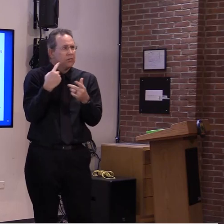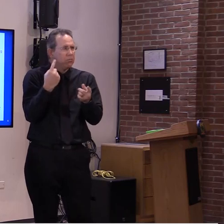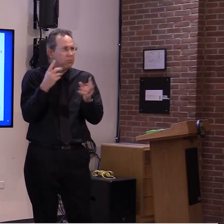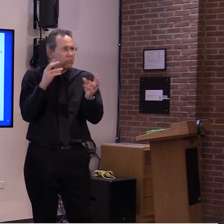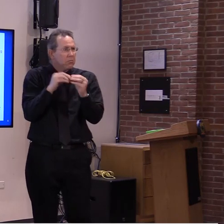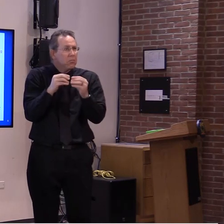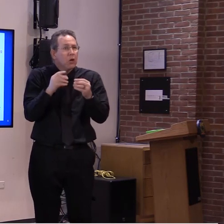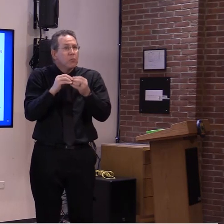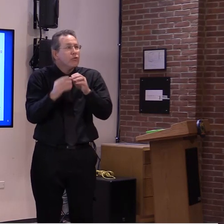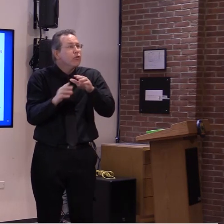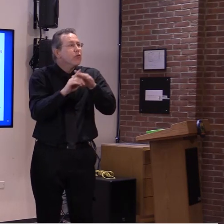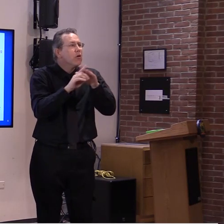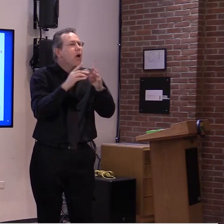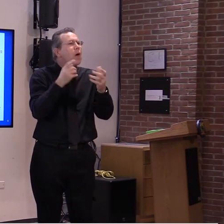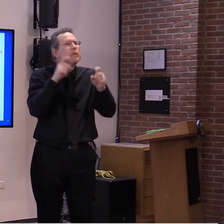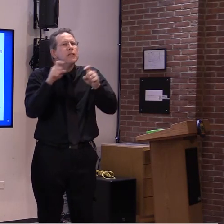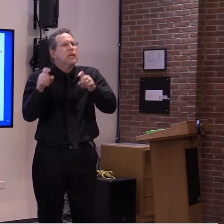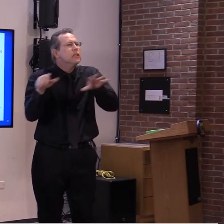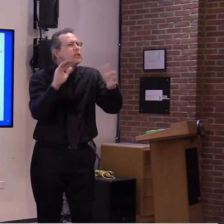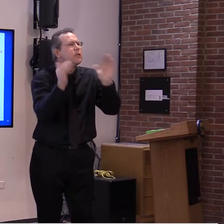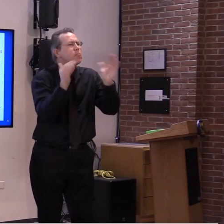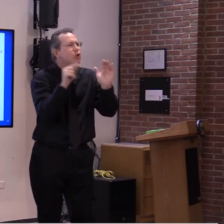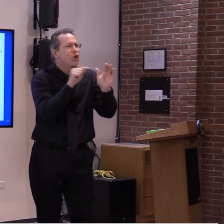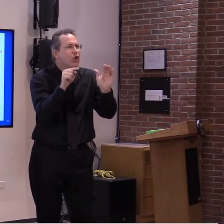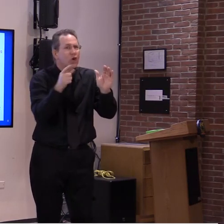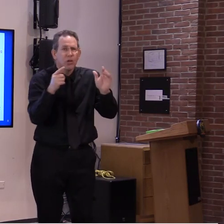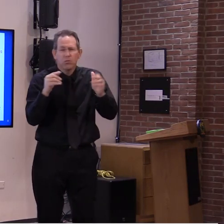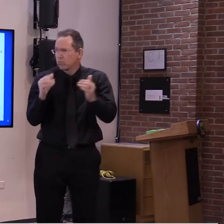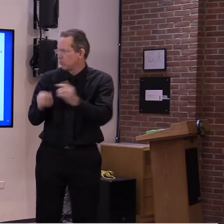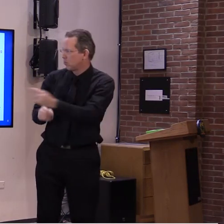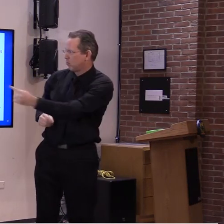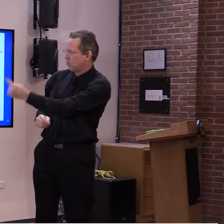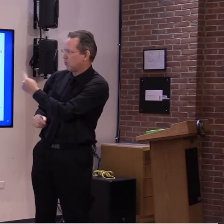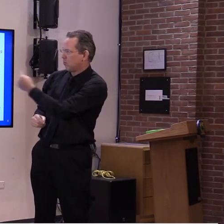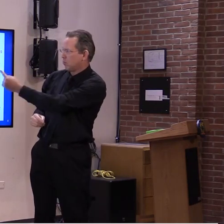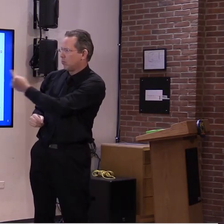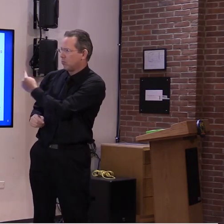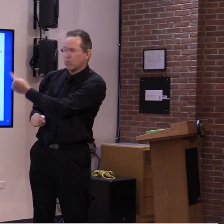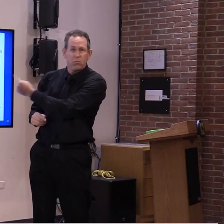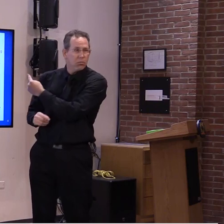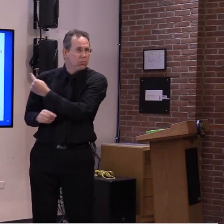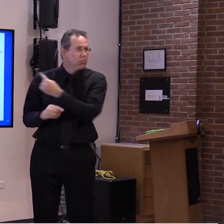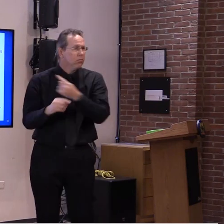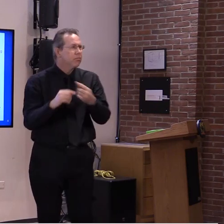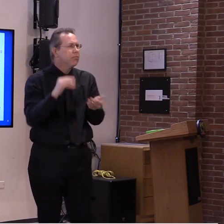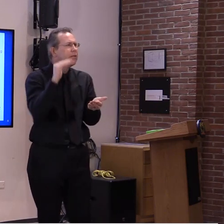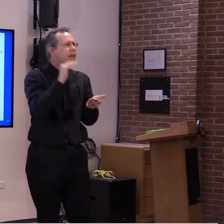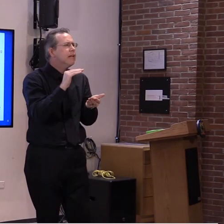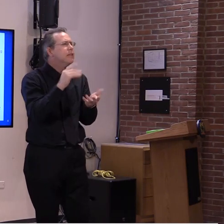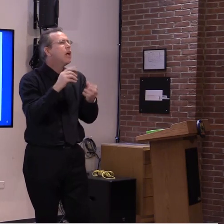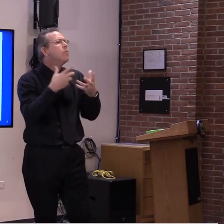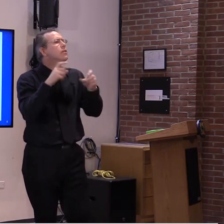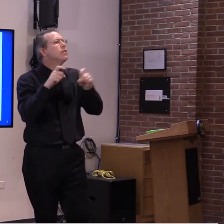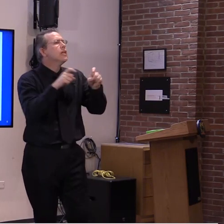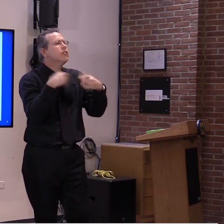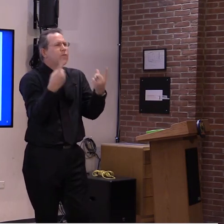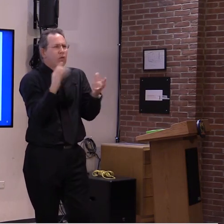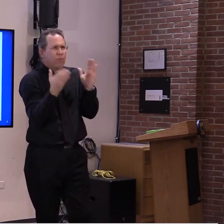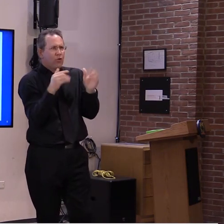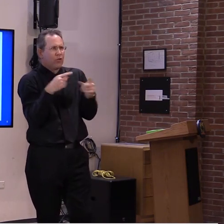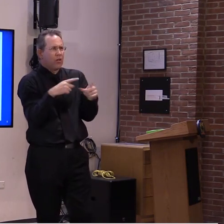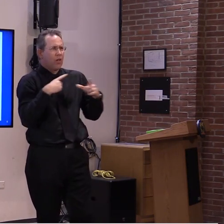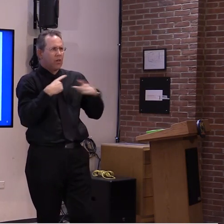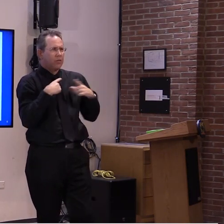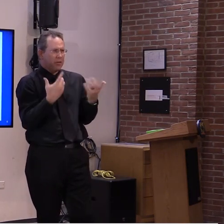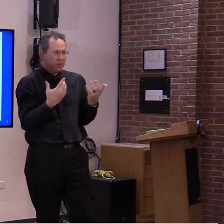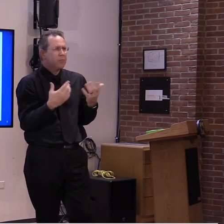down. In fact, since the Christmas holiday, testing in the Northeast is down about 14%. With cases